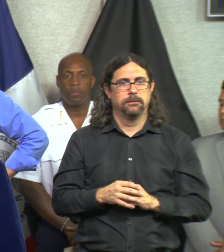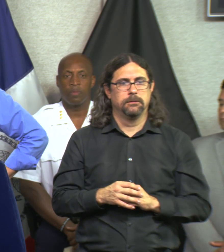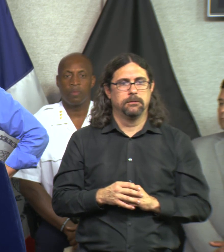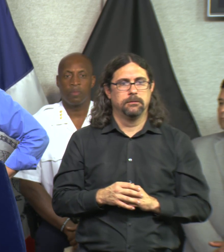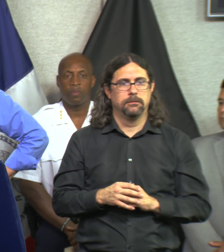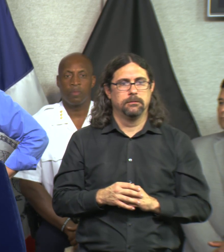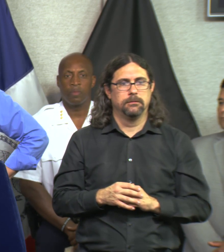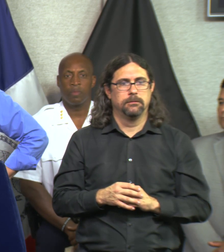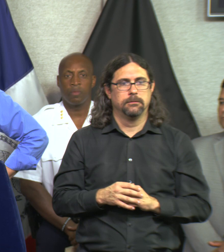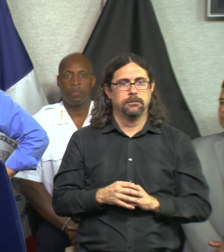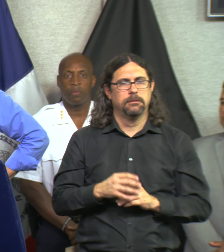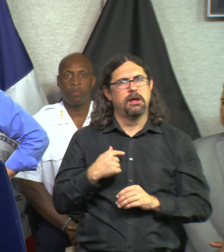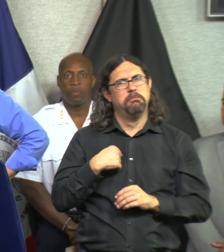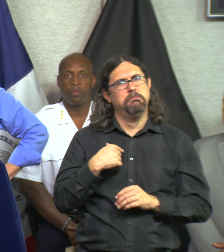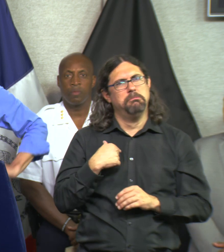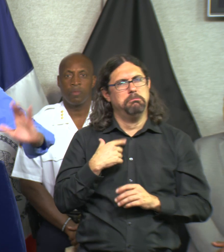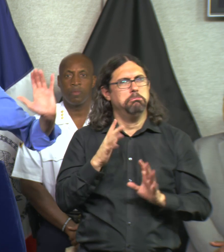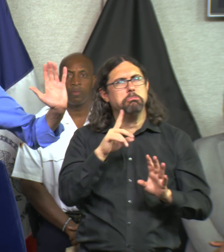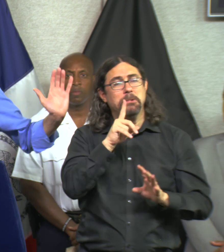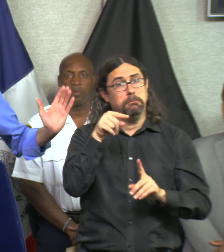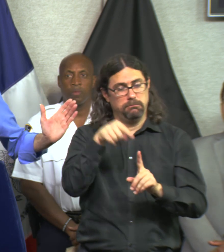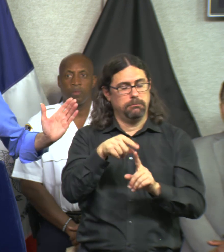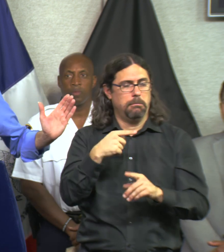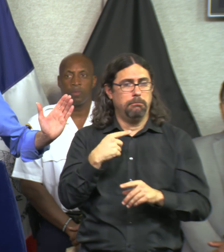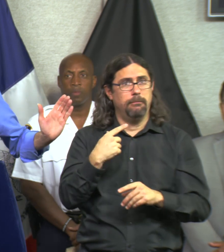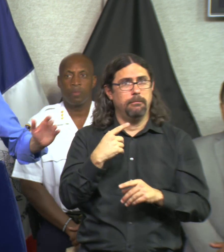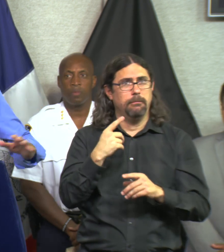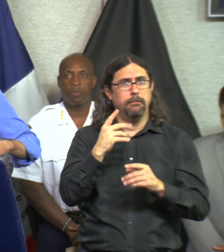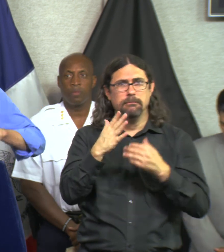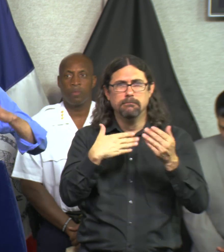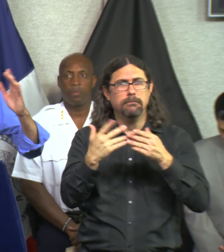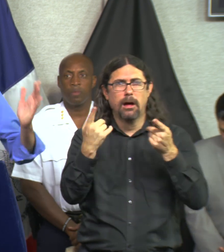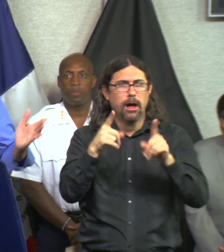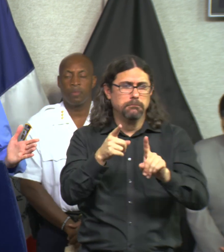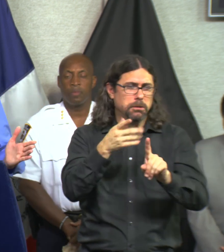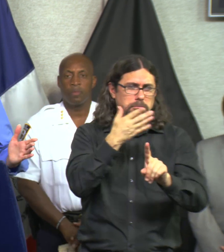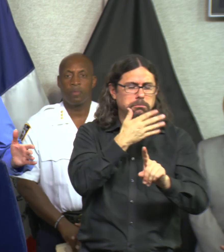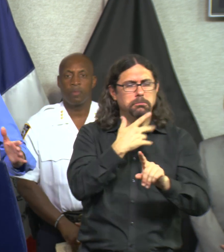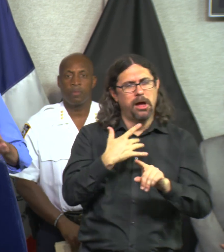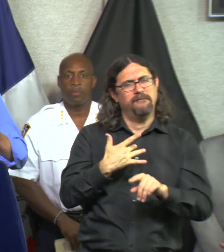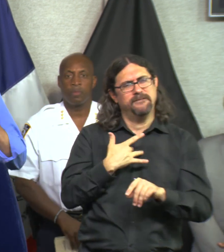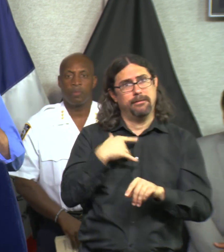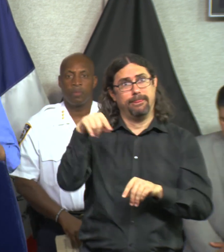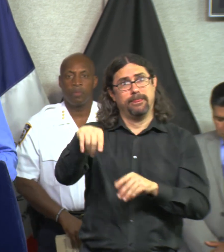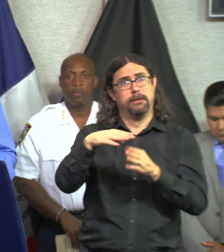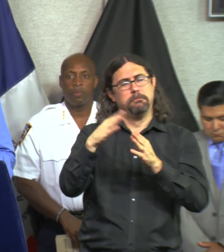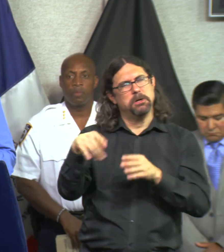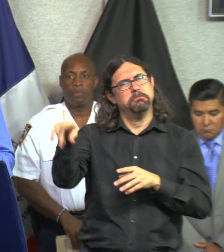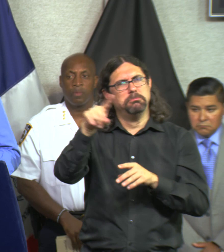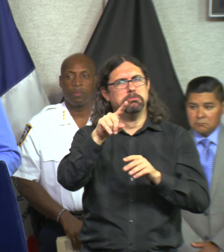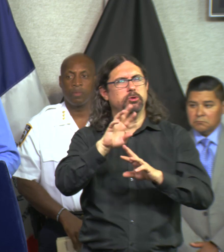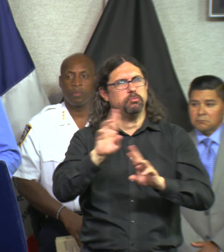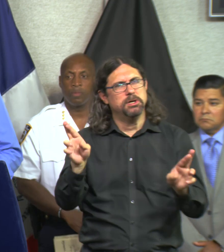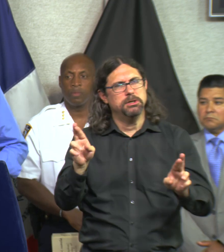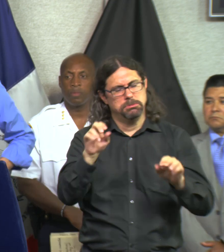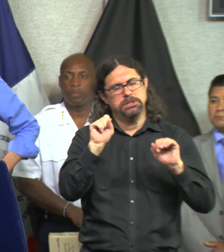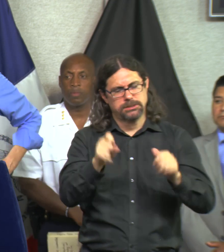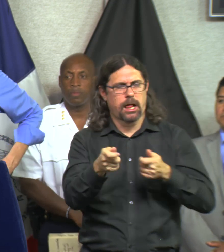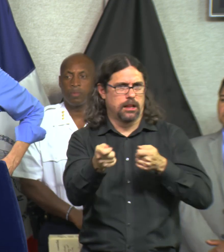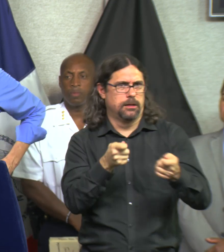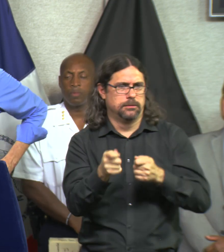why something of that magnitude happened. Yes, first in 13 years. Yes, it was repaired within 5 hours. Those are notable